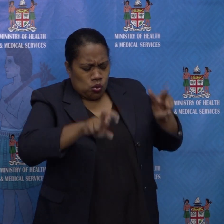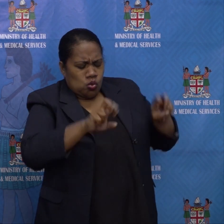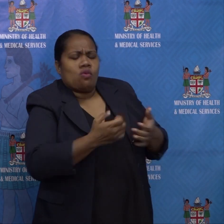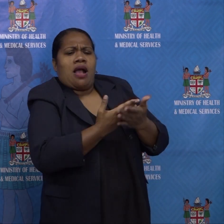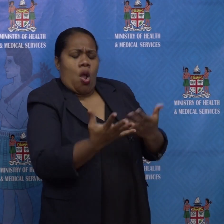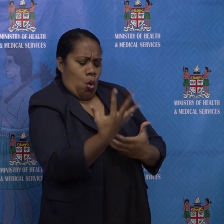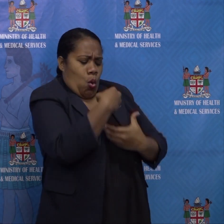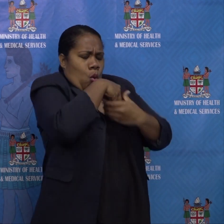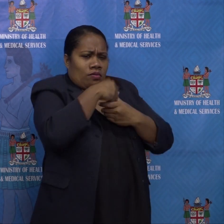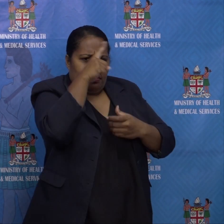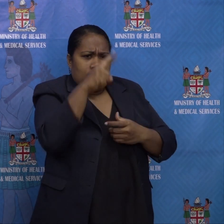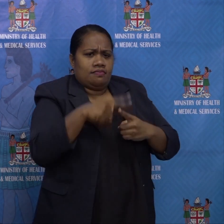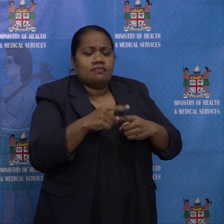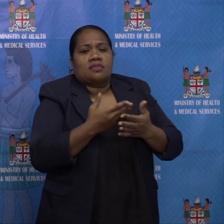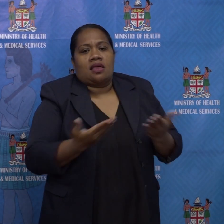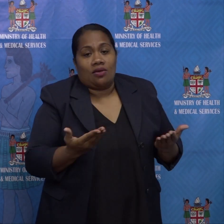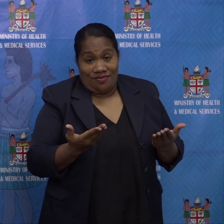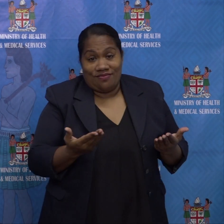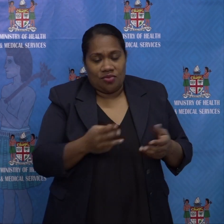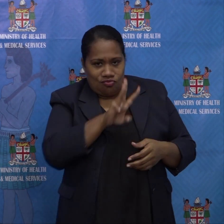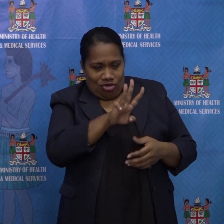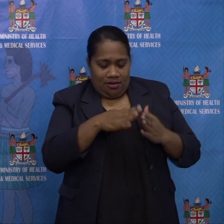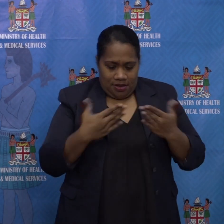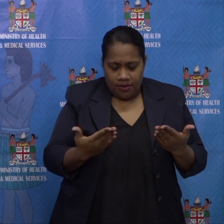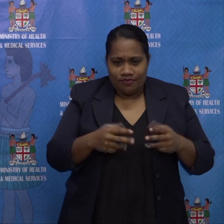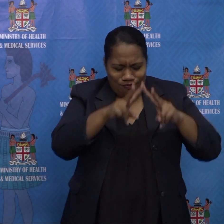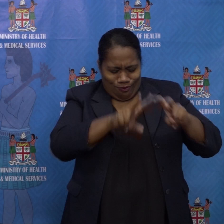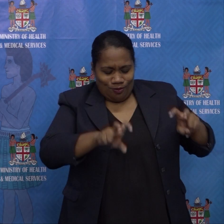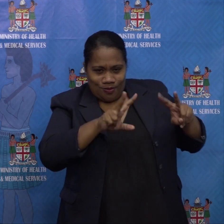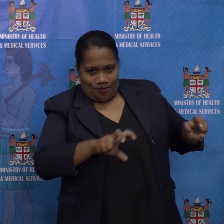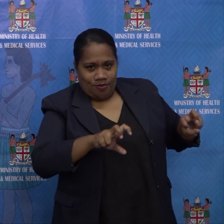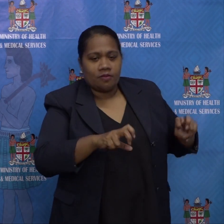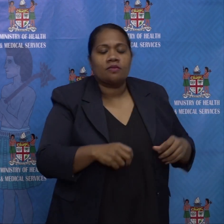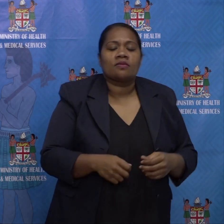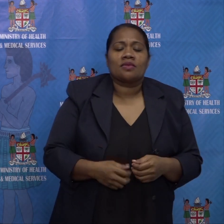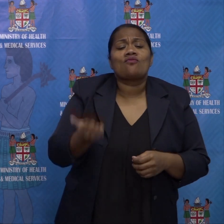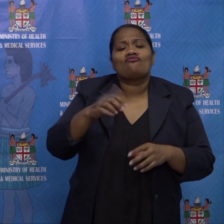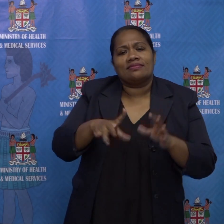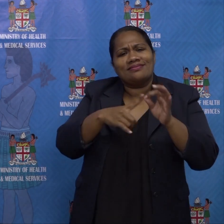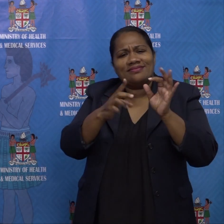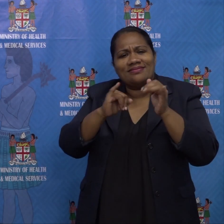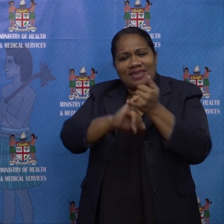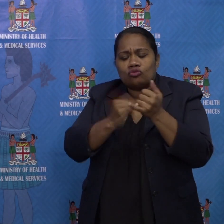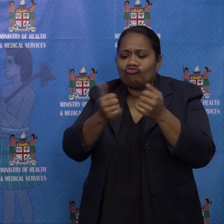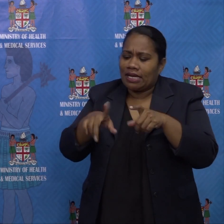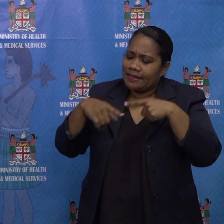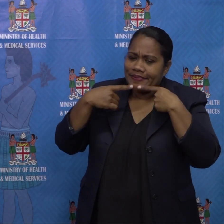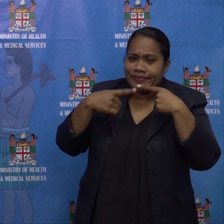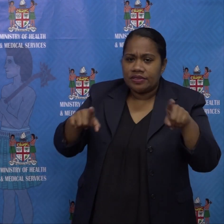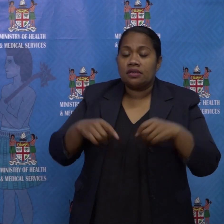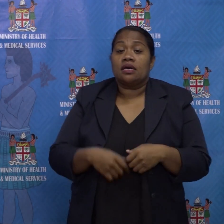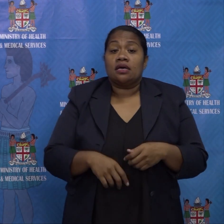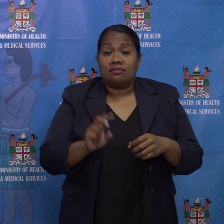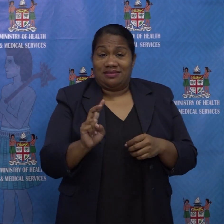of transmission. The 3 cases under investigation, as described by the Permanent Secretary, are the second male from